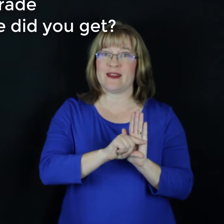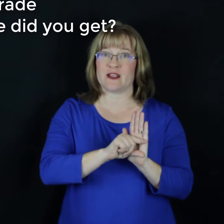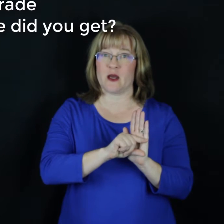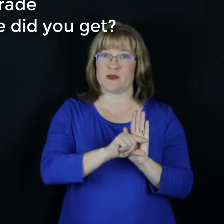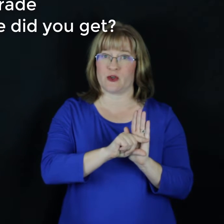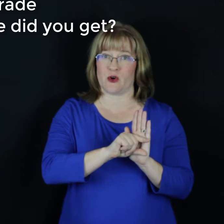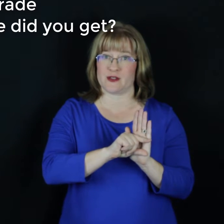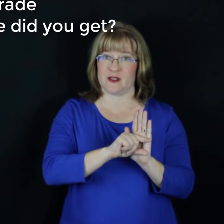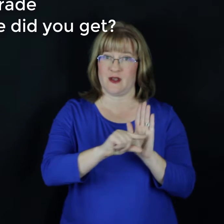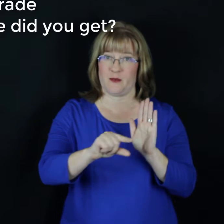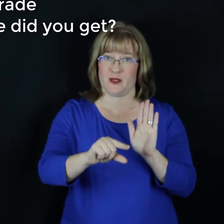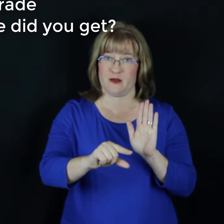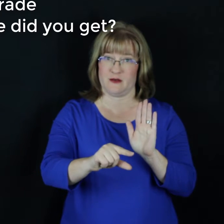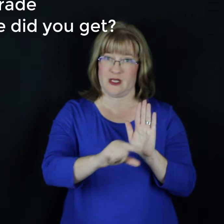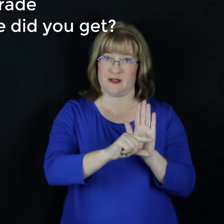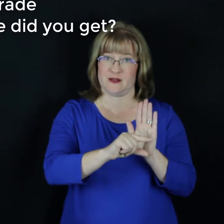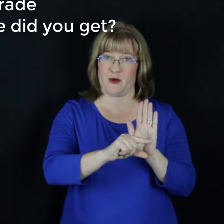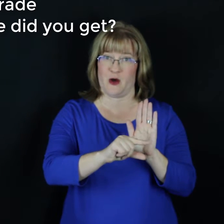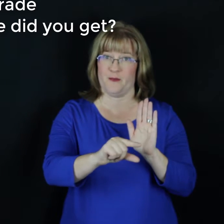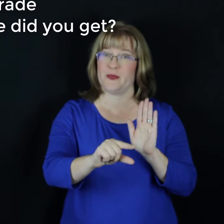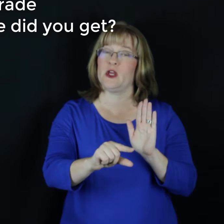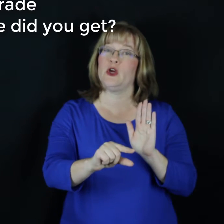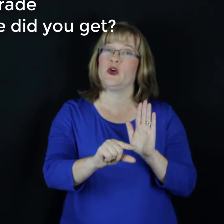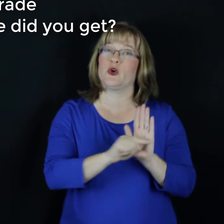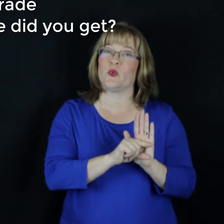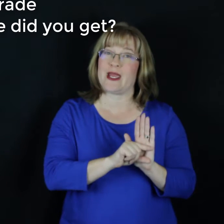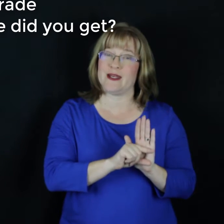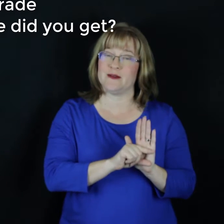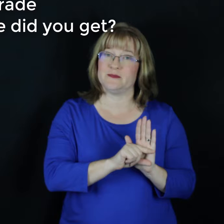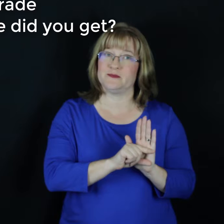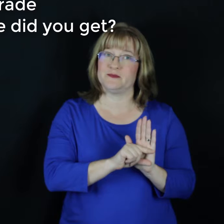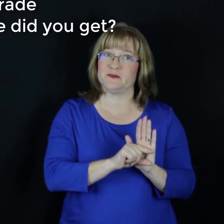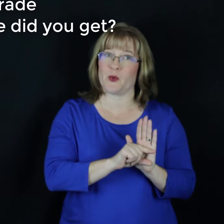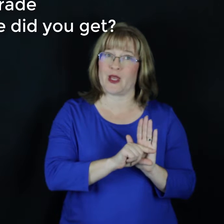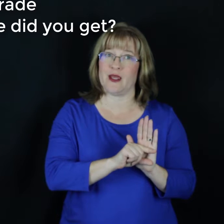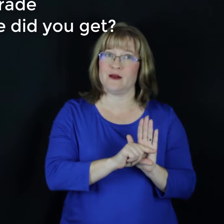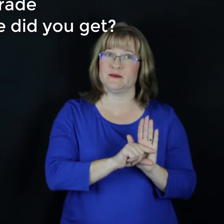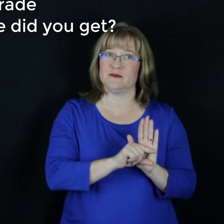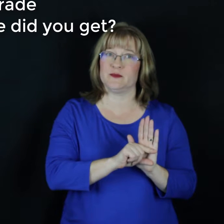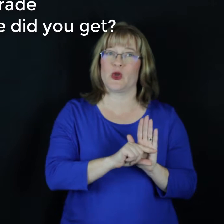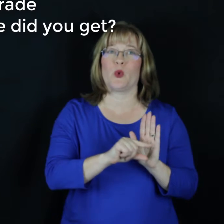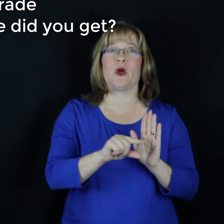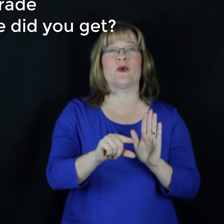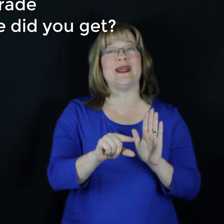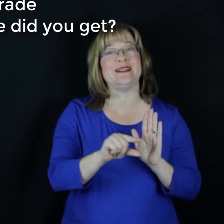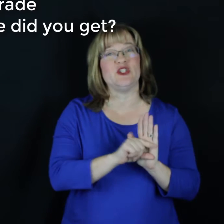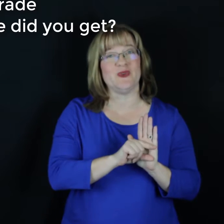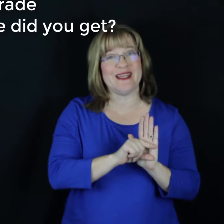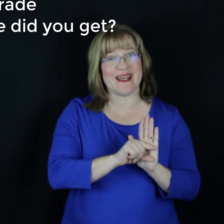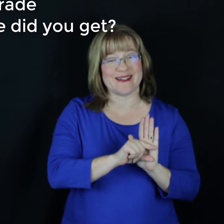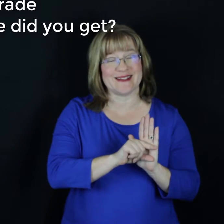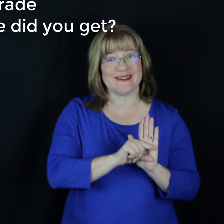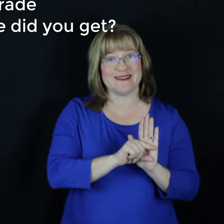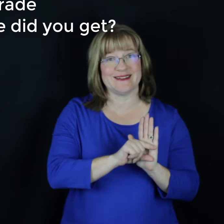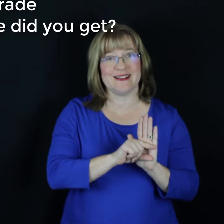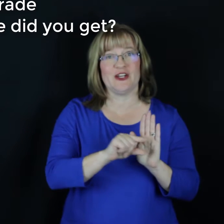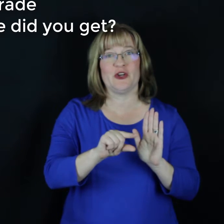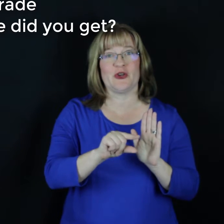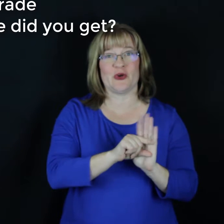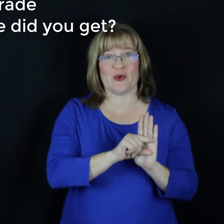that comes across it, up and hits the palm. Grade. Okay? What grade did you get?